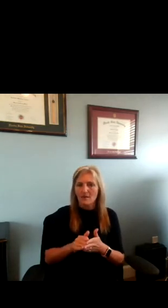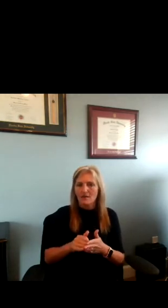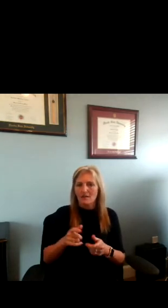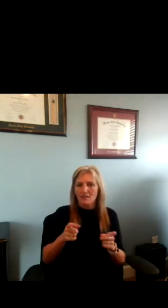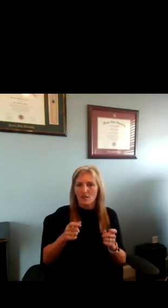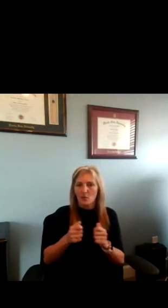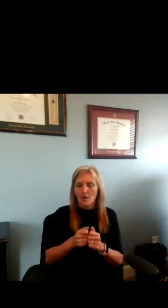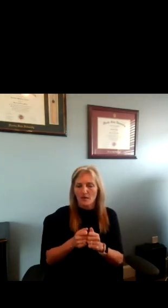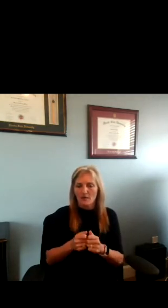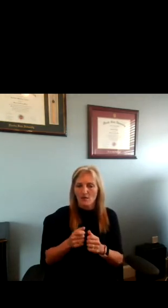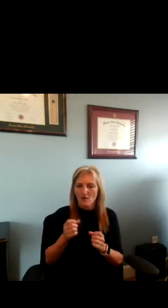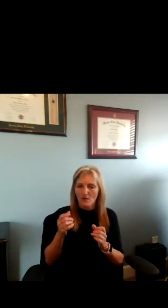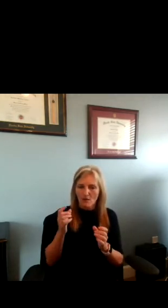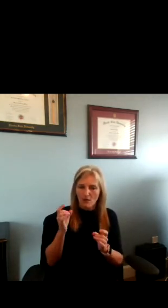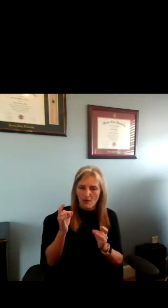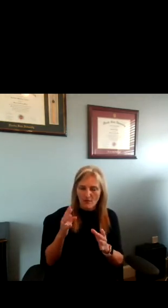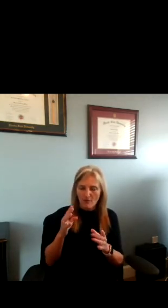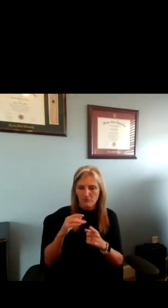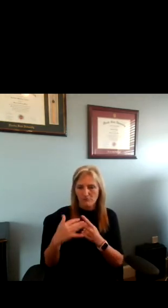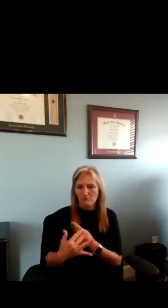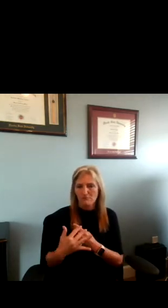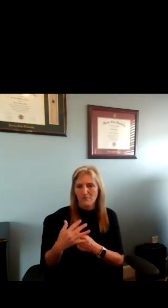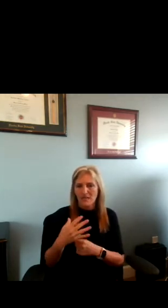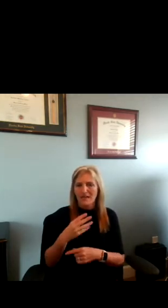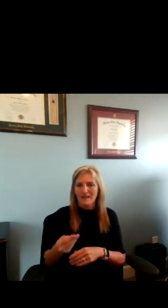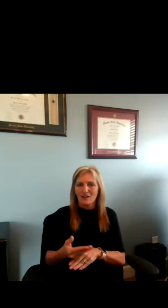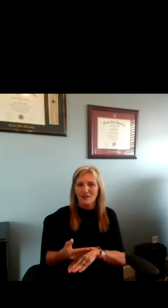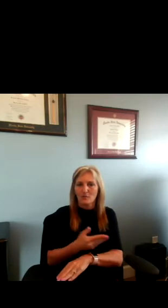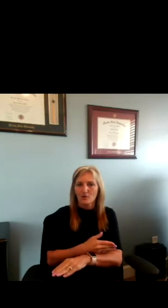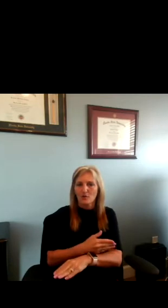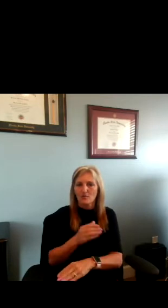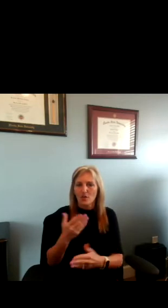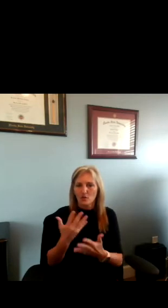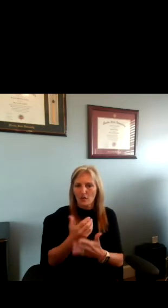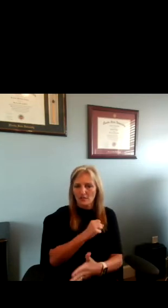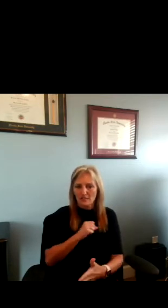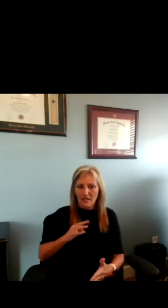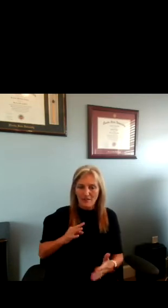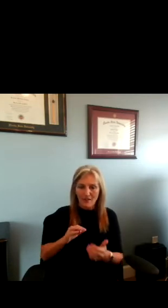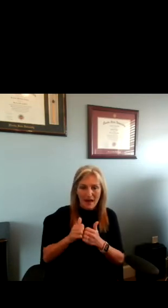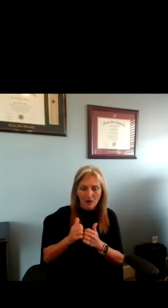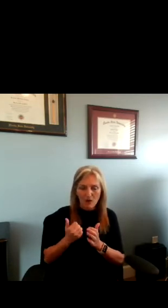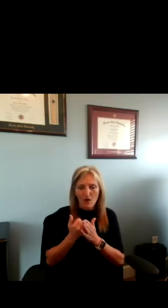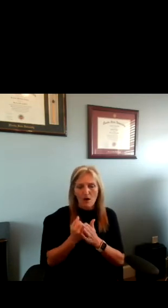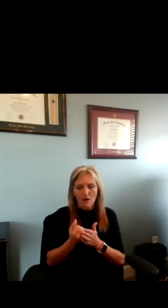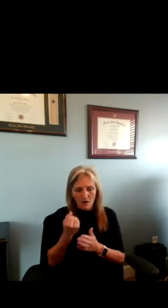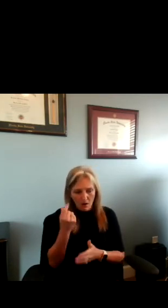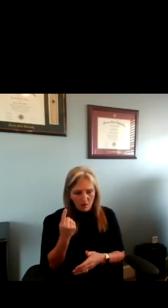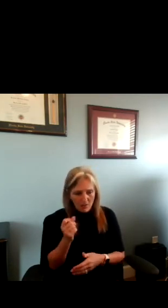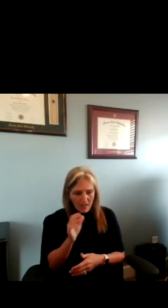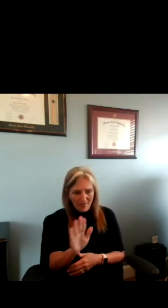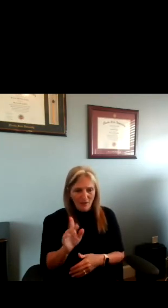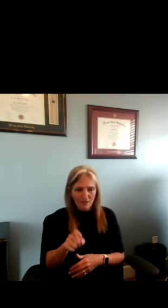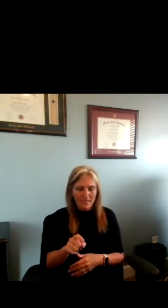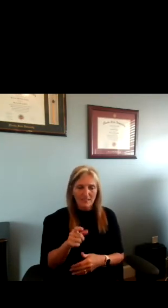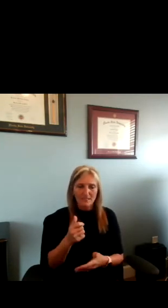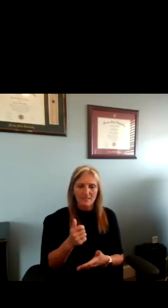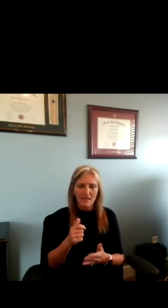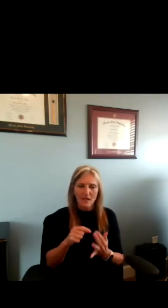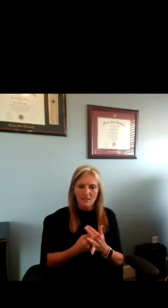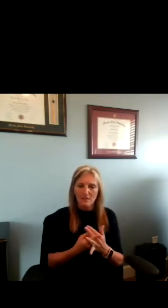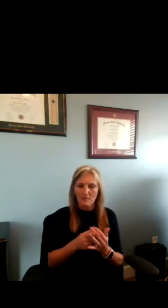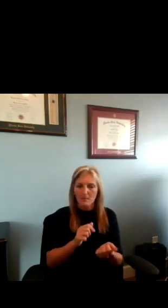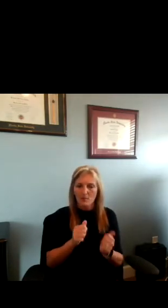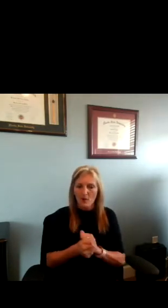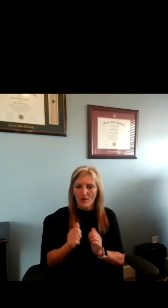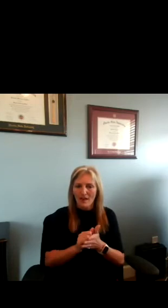environments. It improves well-being for correctional staff by understanding staff health needs and working to implement reforms that will alleviate mental